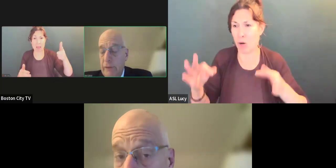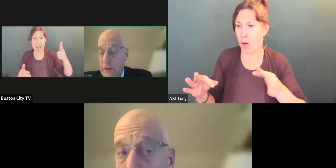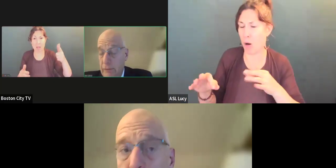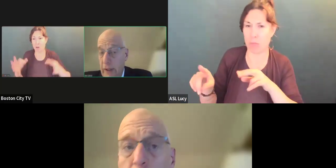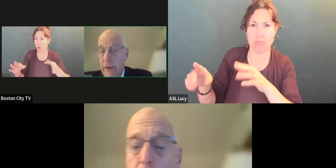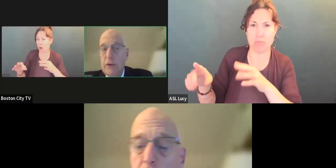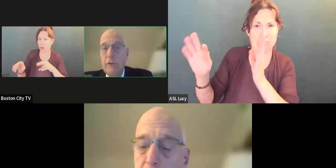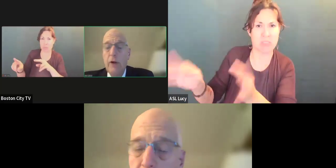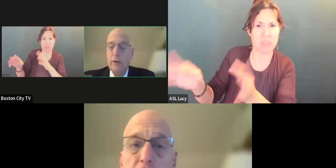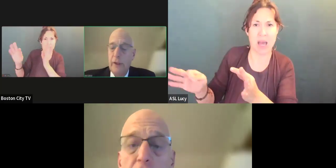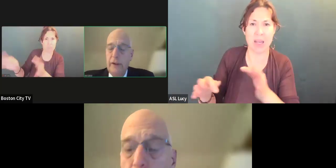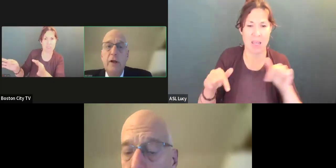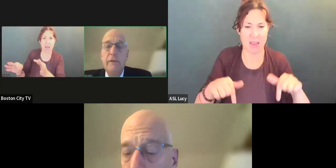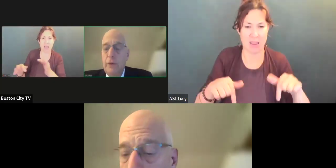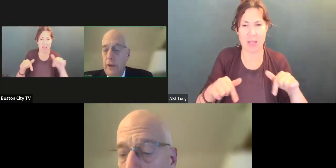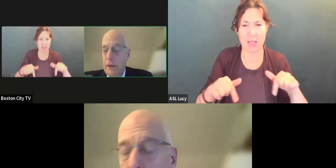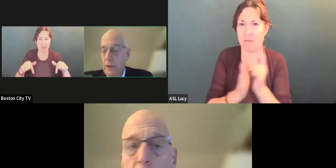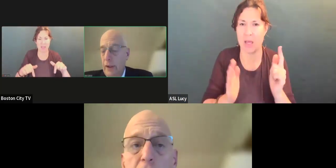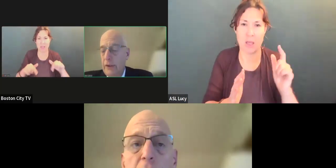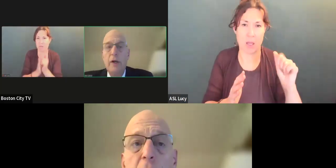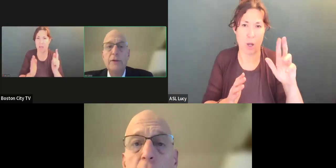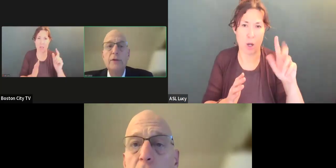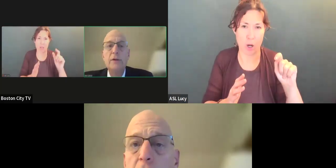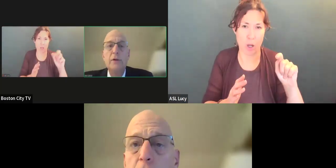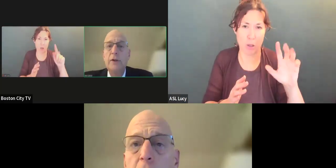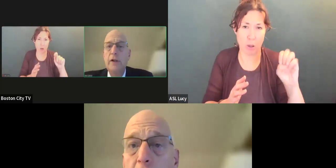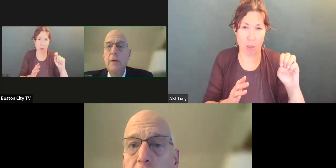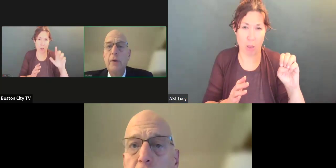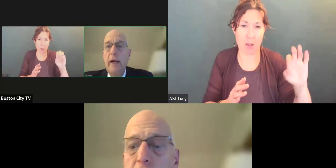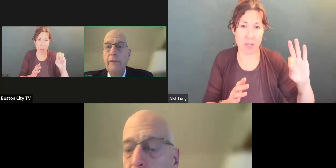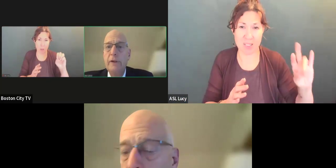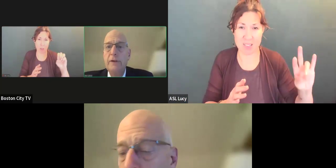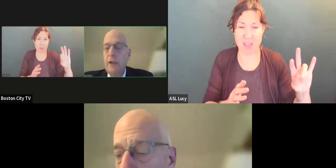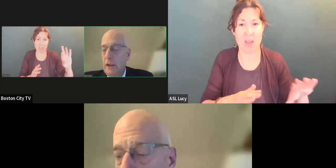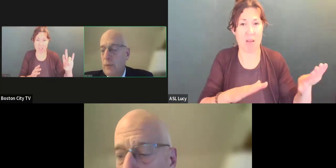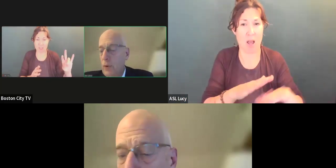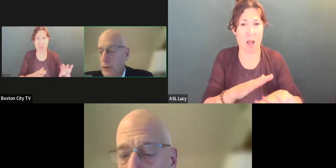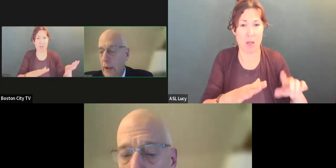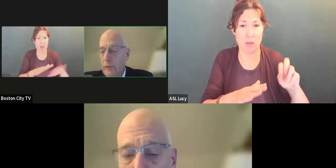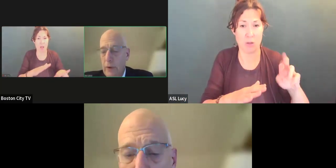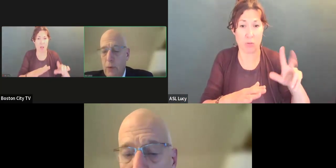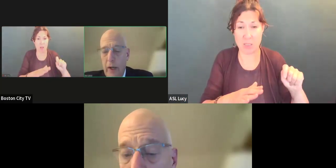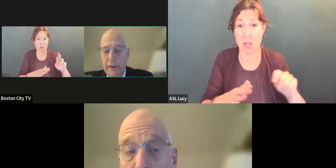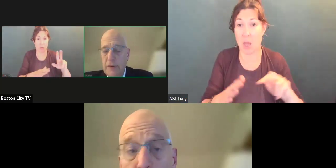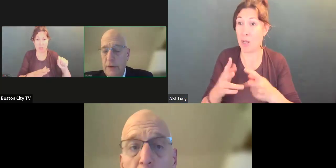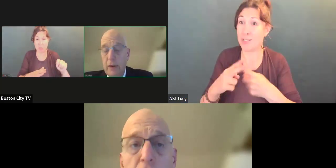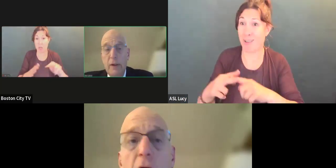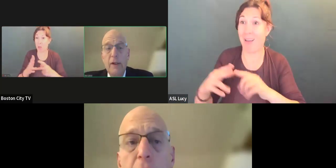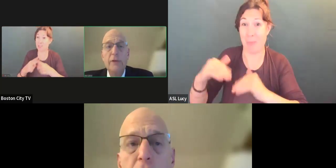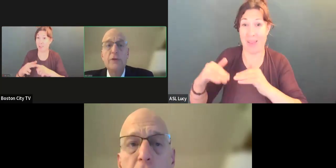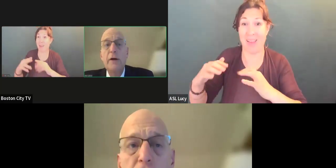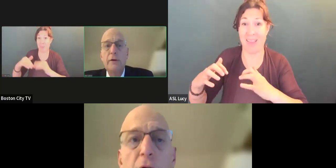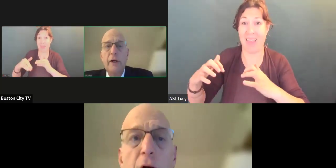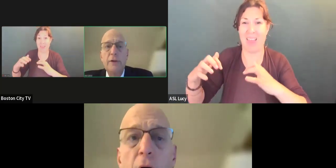in violation of Article 97 or the underlying trust. You could end up with a half-done stadium or trying to unwind this deal. The